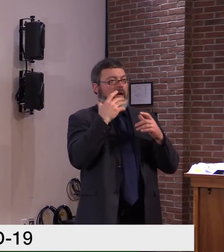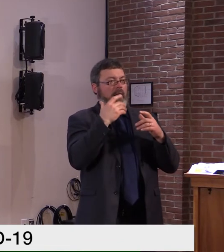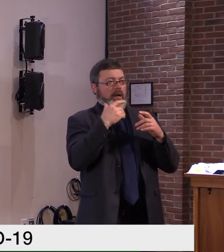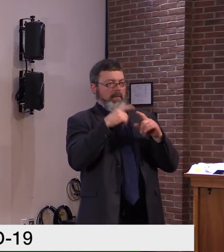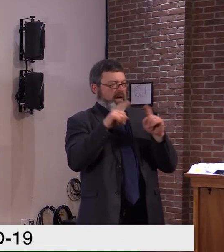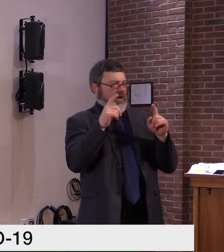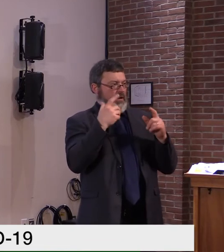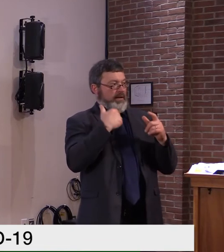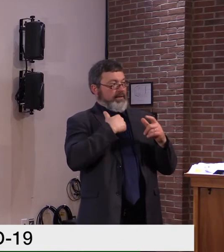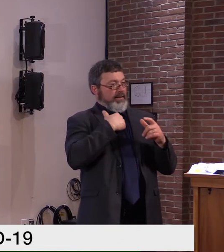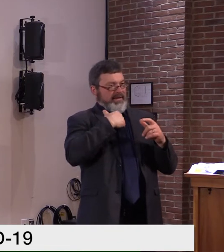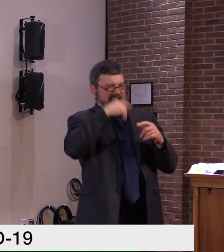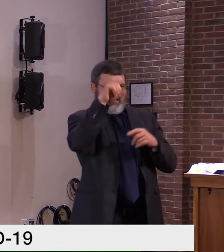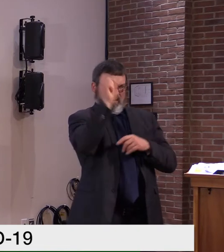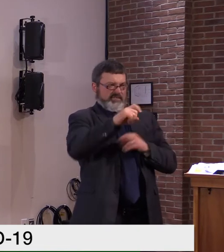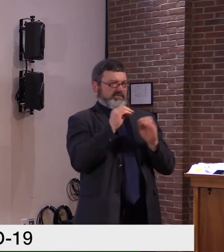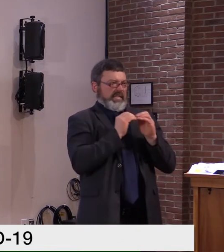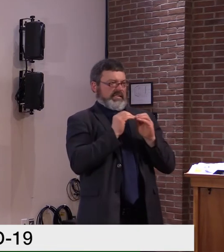fix it.